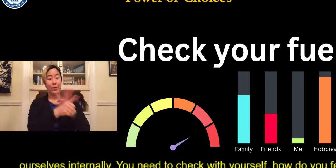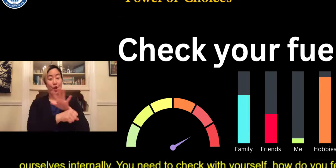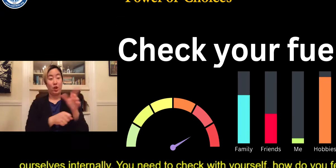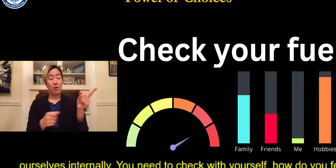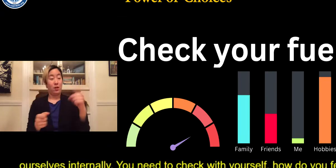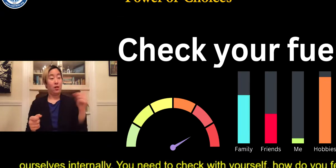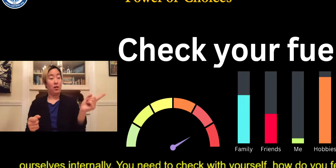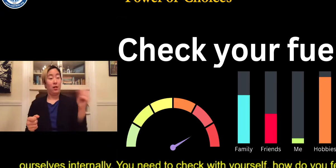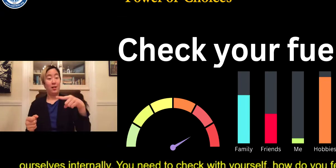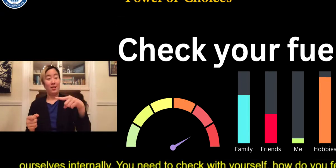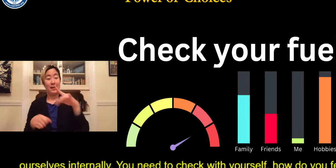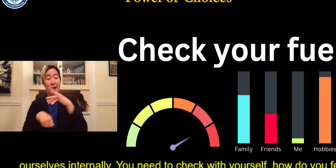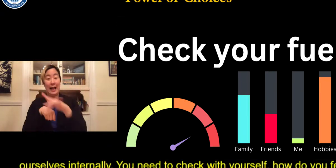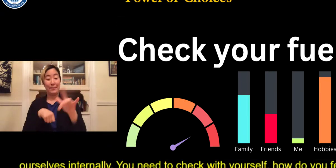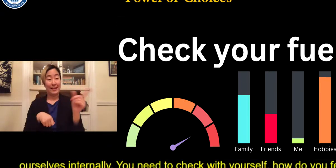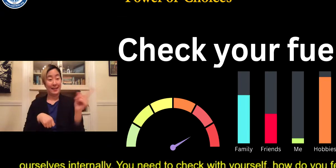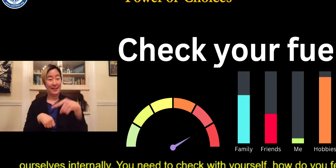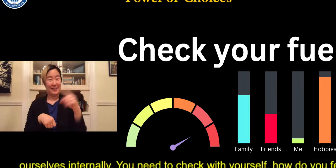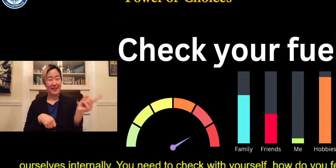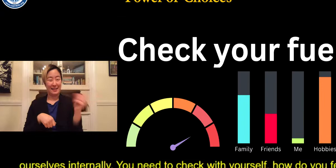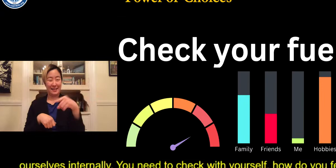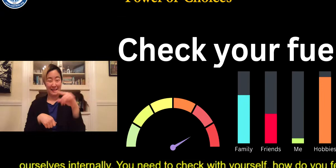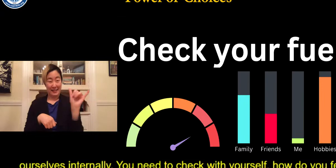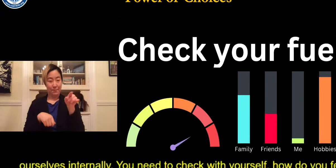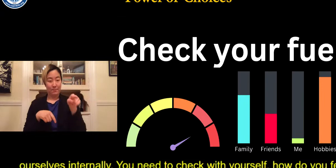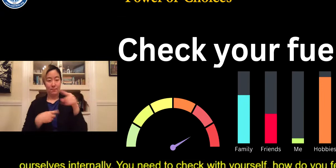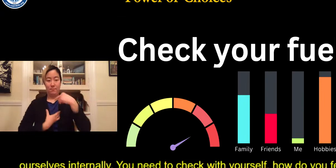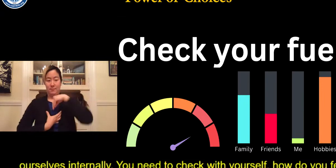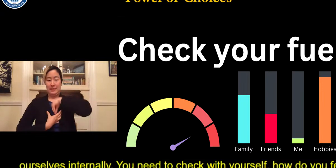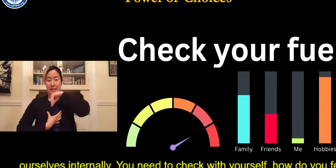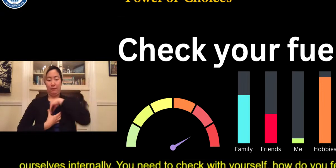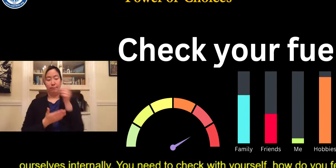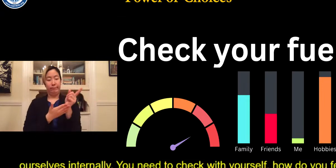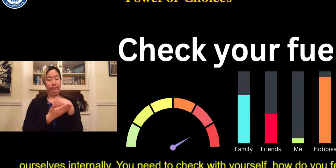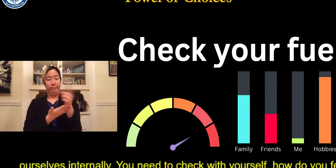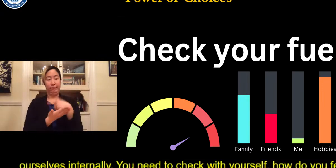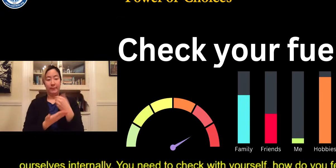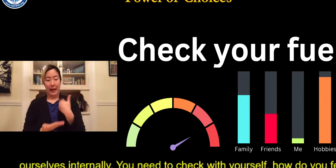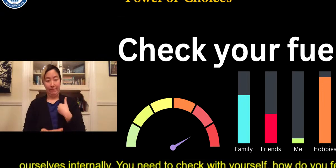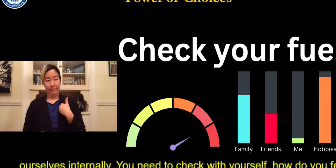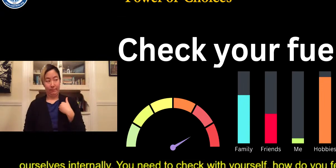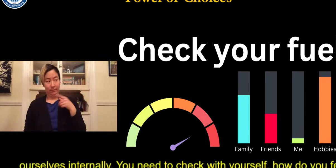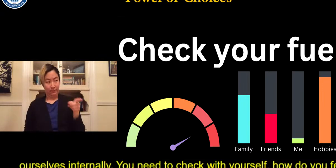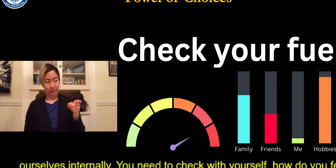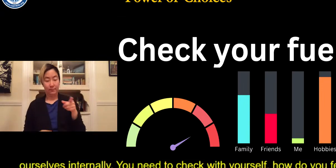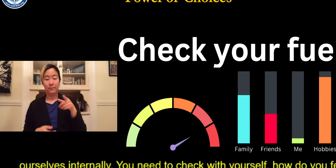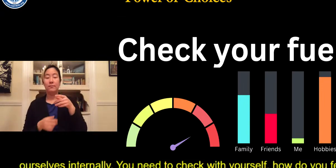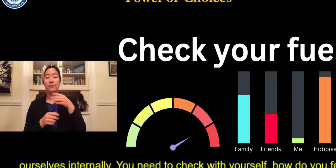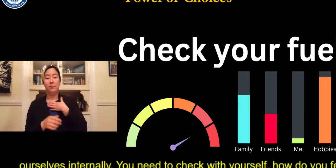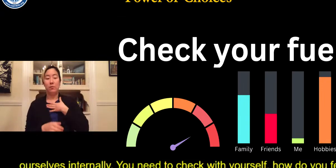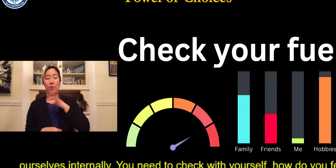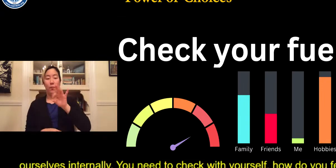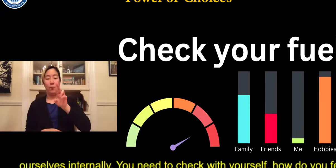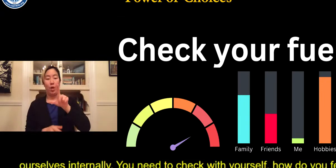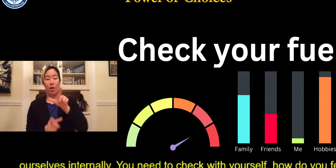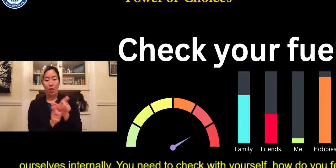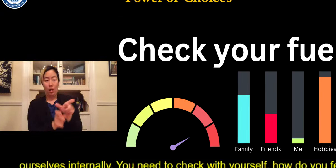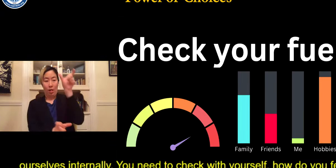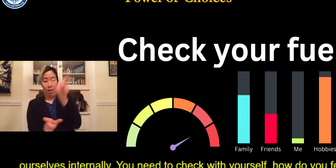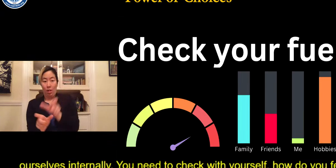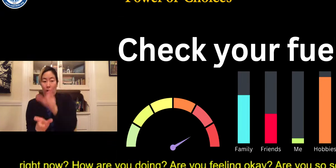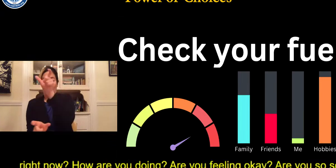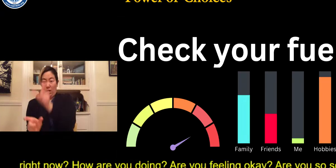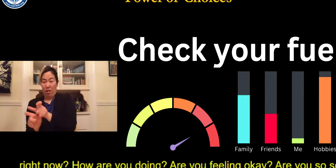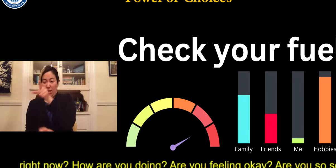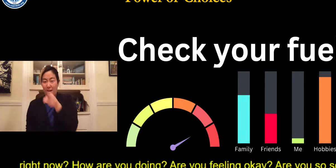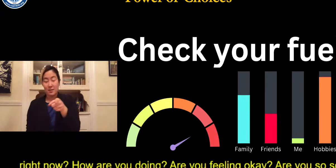to keep an eye on our own internal fuel gauge. If you can imagine being in a vehicle that has a gas gauge that will tell us